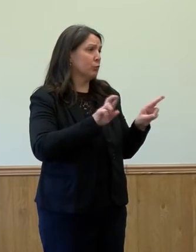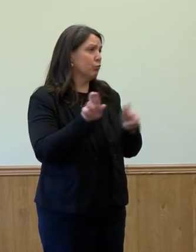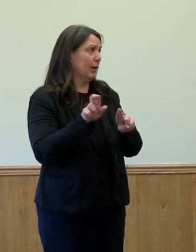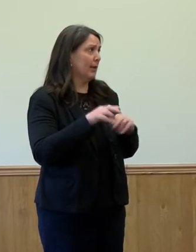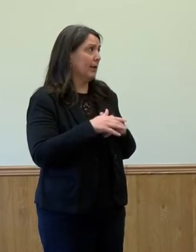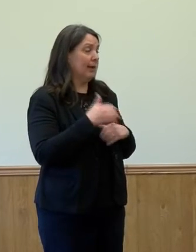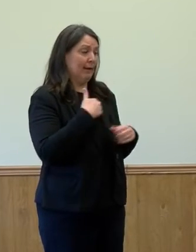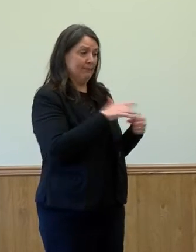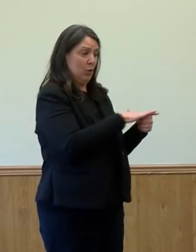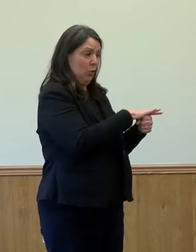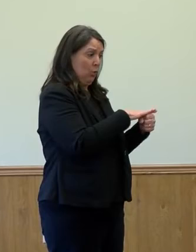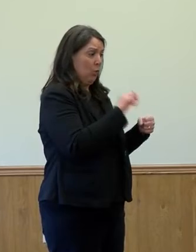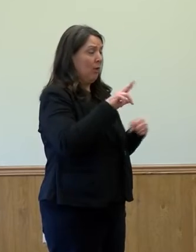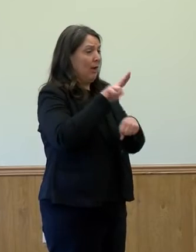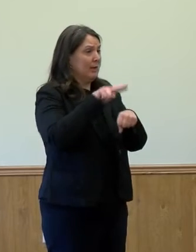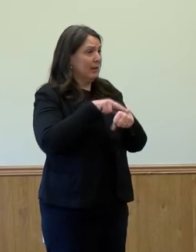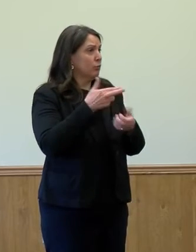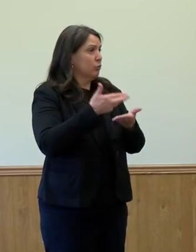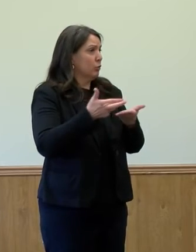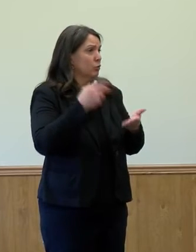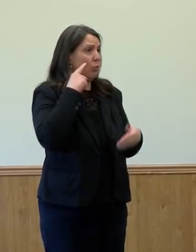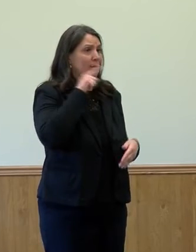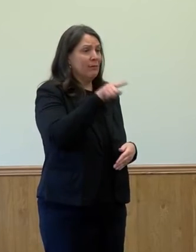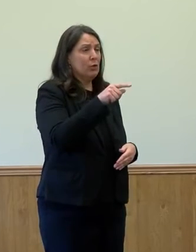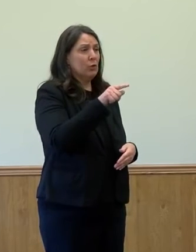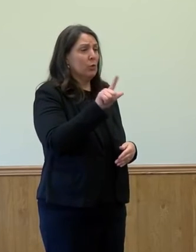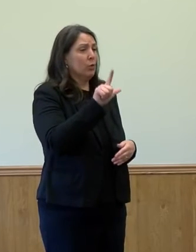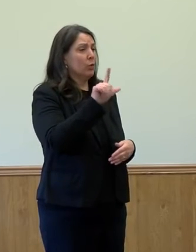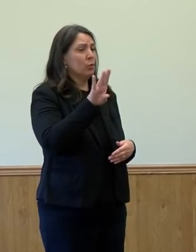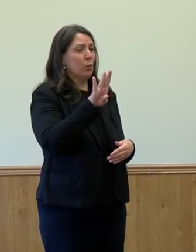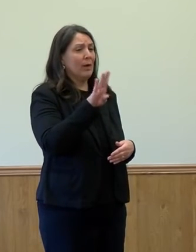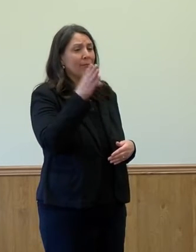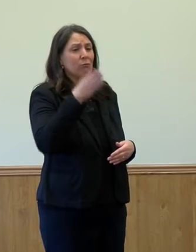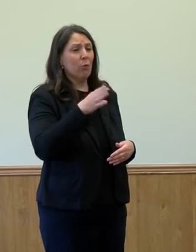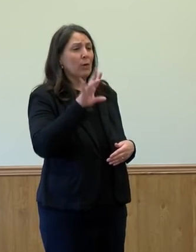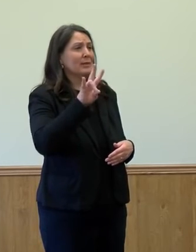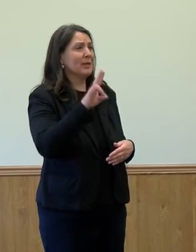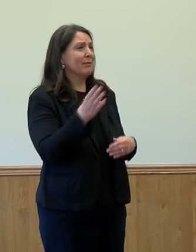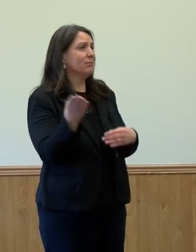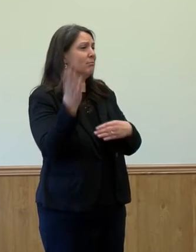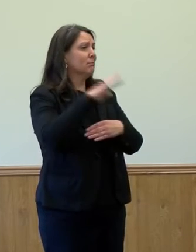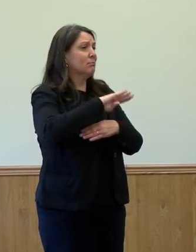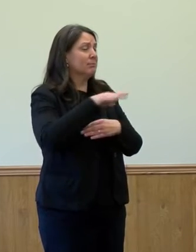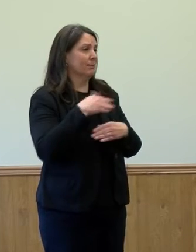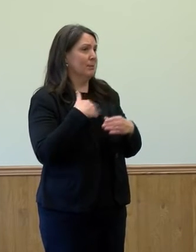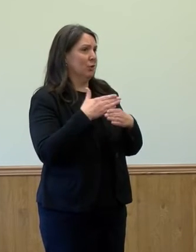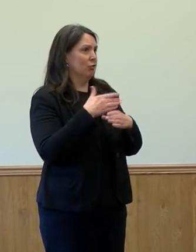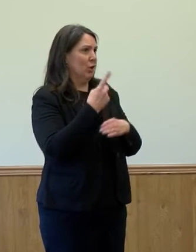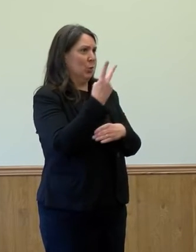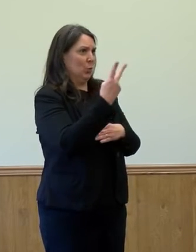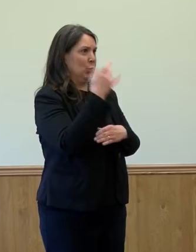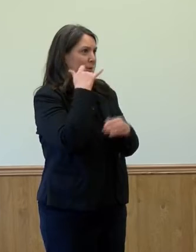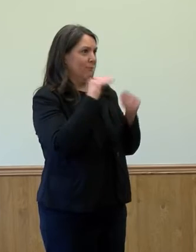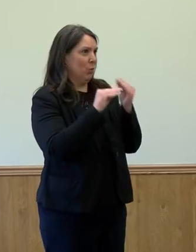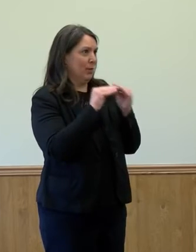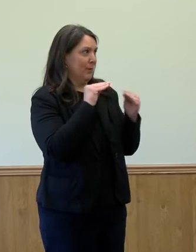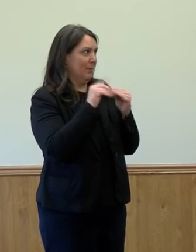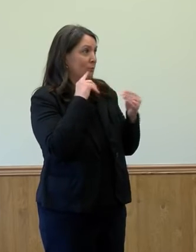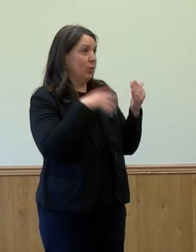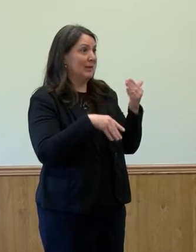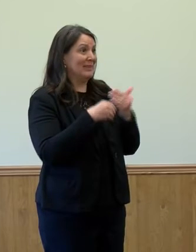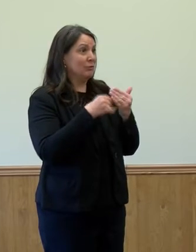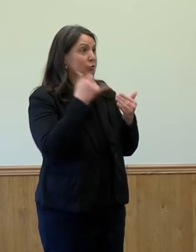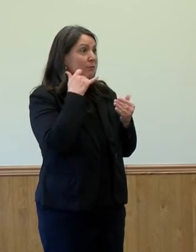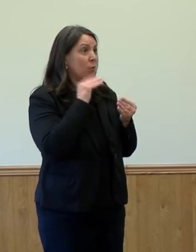local and national resources available to you 24 hours a day, 7 days a week. I'll share two numbers with you now. Additional resource numbers